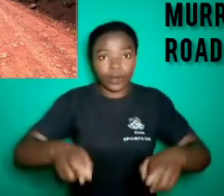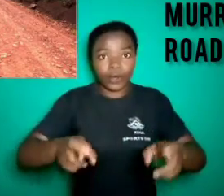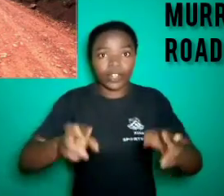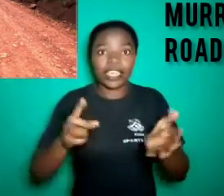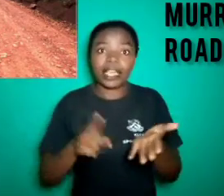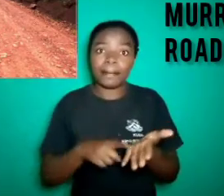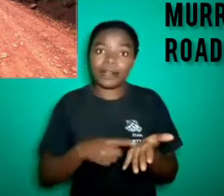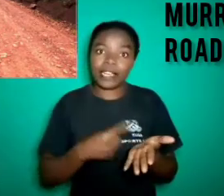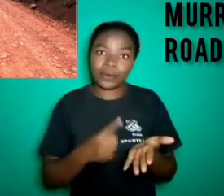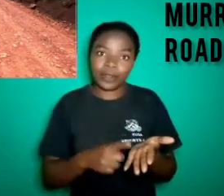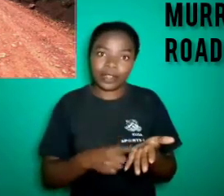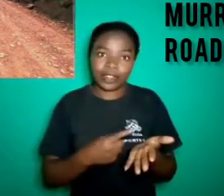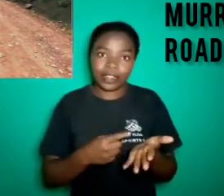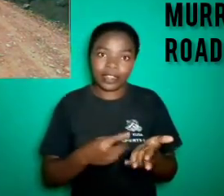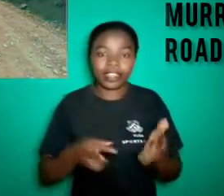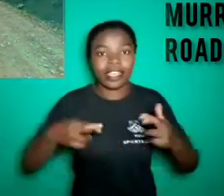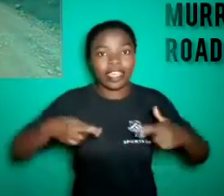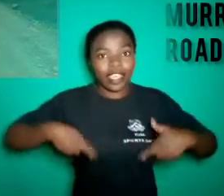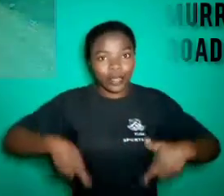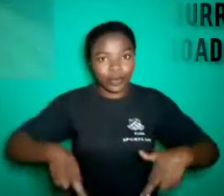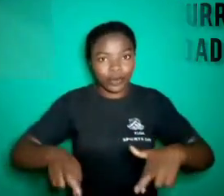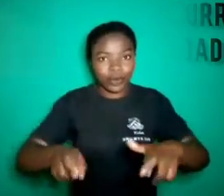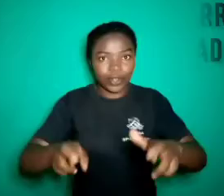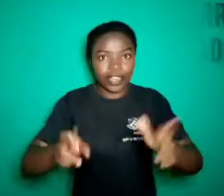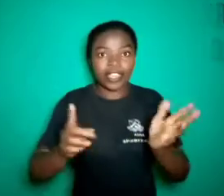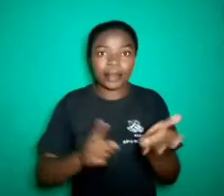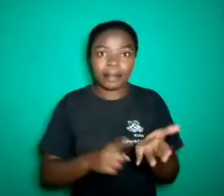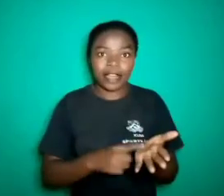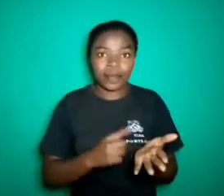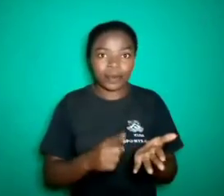Road, brown. Road, brown.